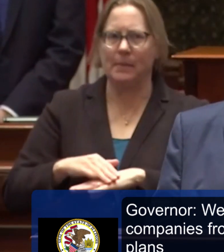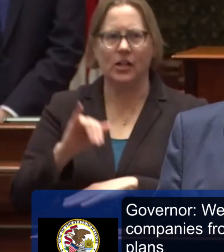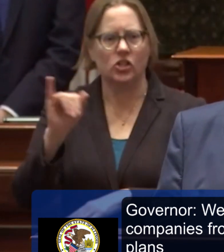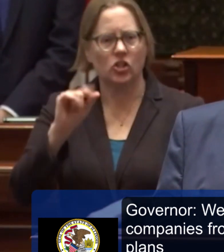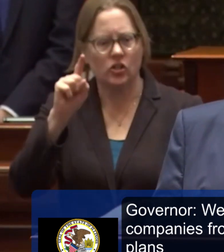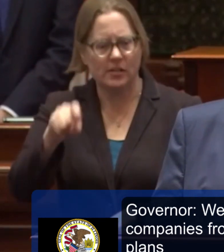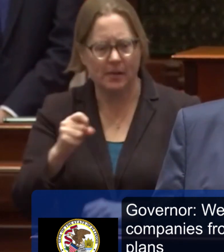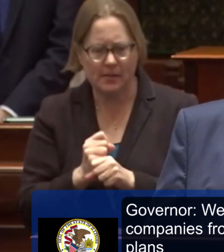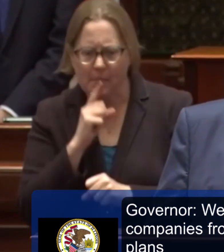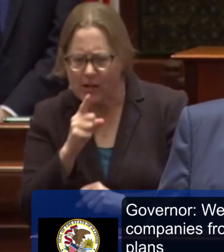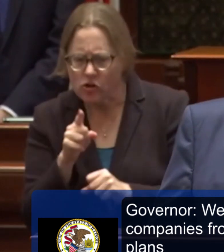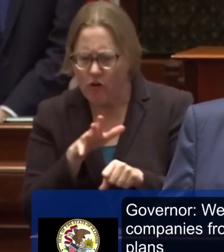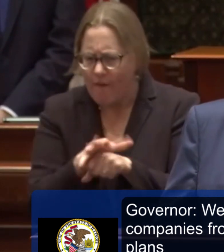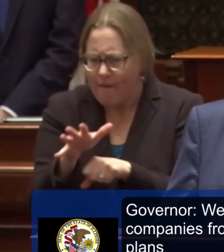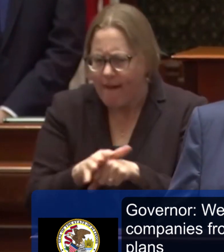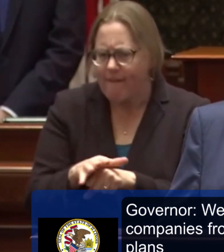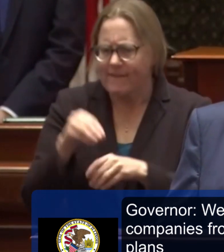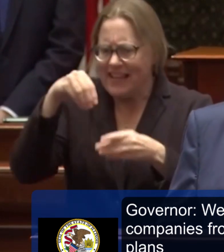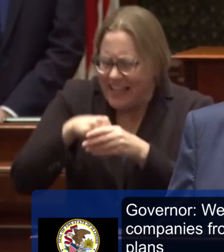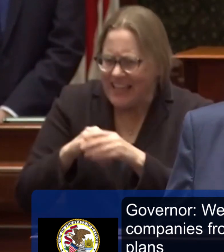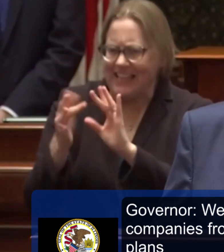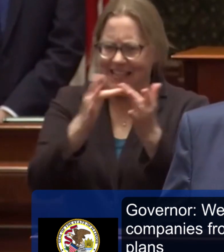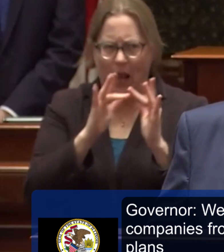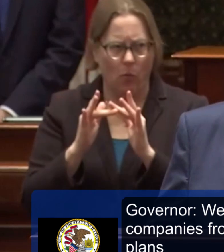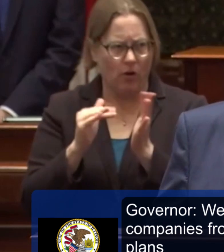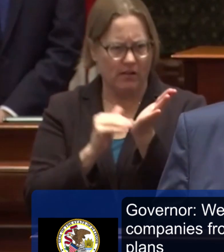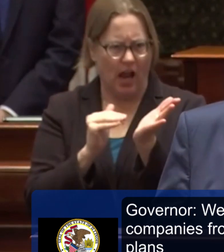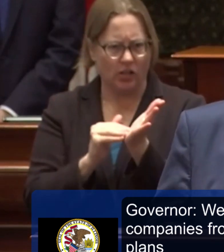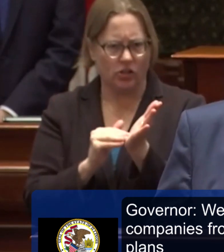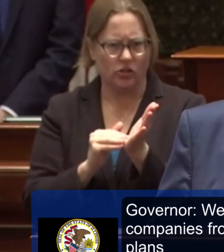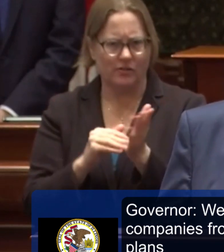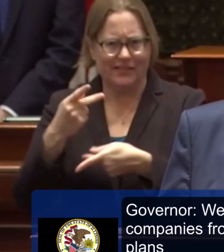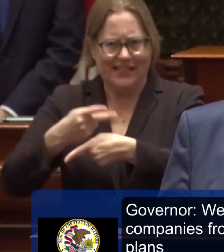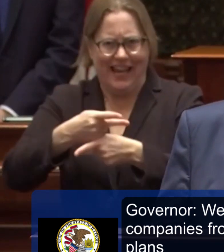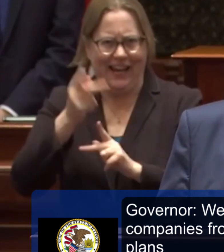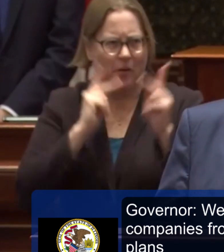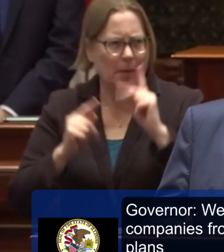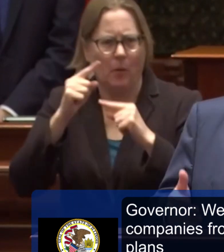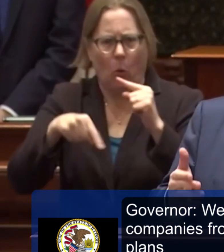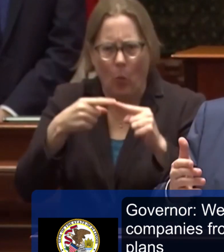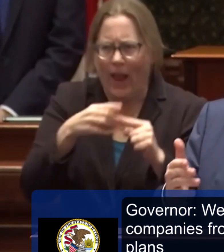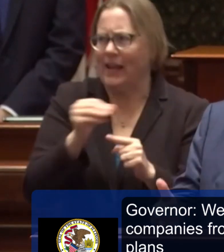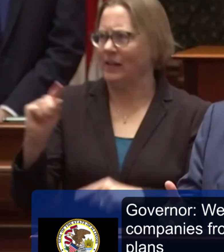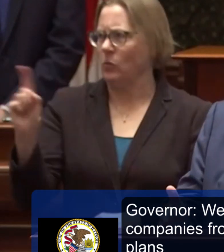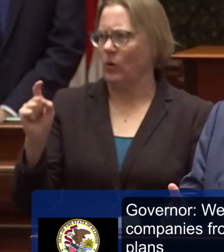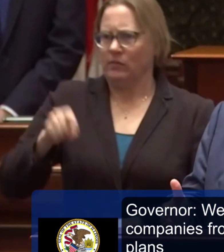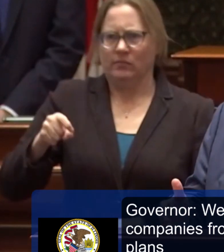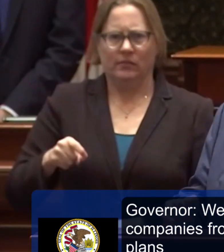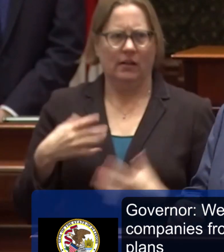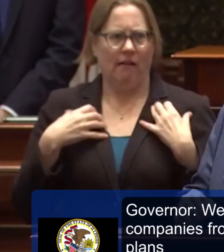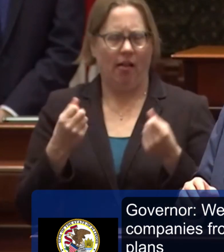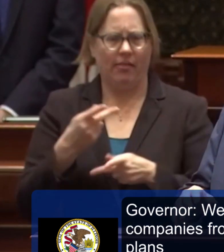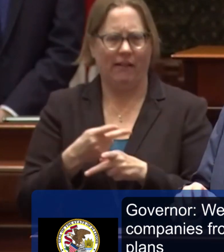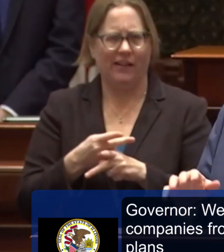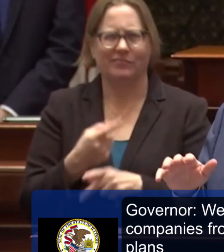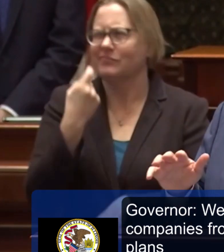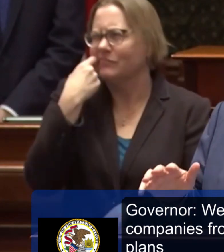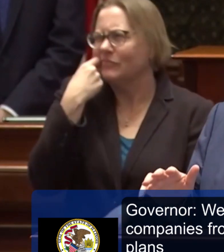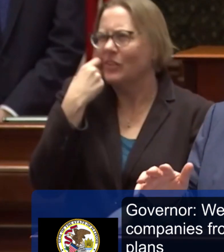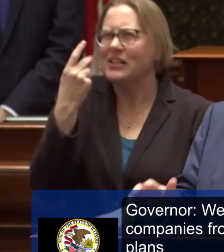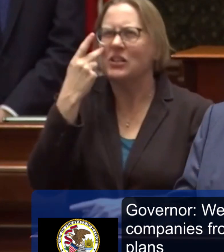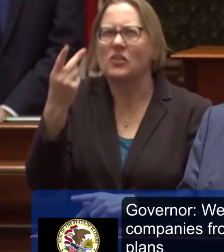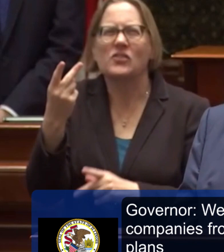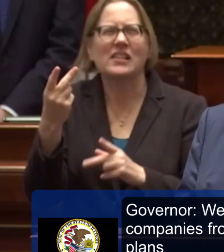enough in-network doctors to treat consumers when and where they need health care. In recent years, we've seen the rise